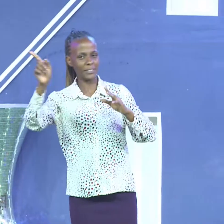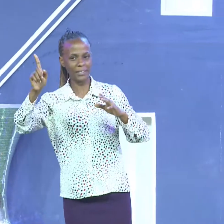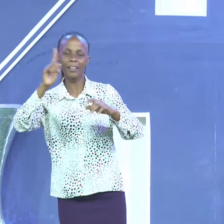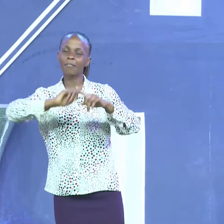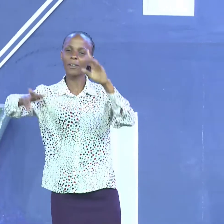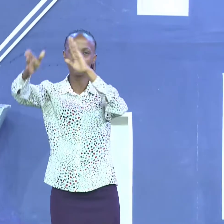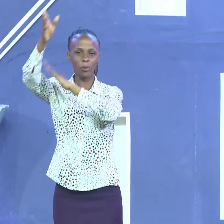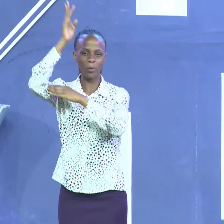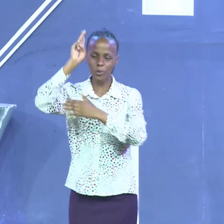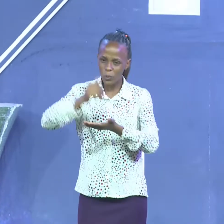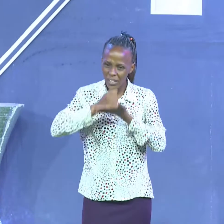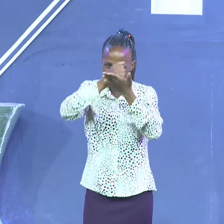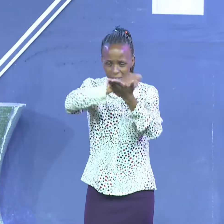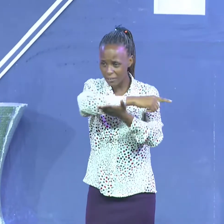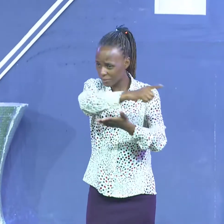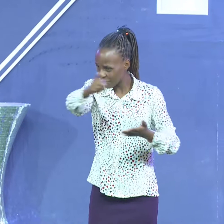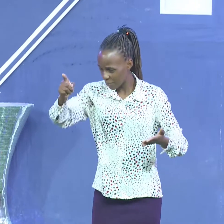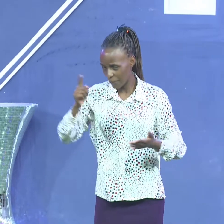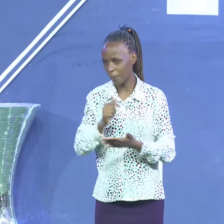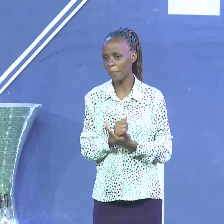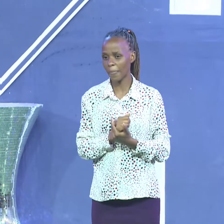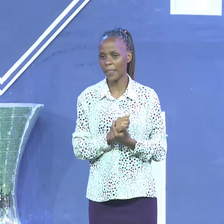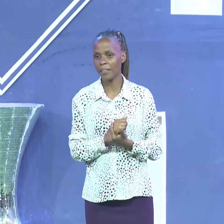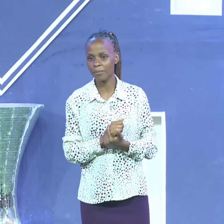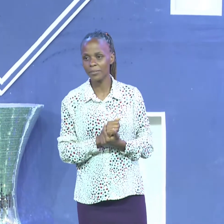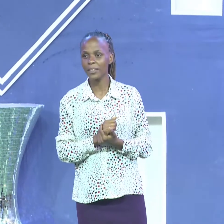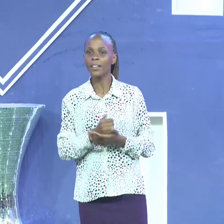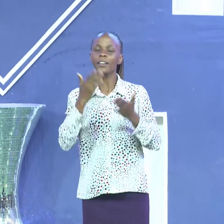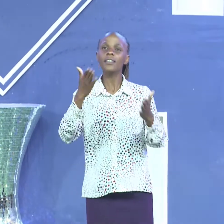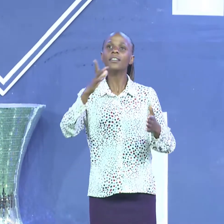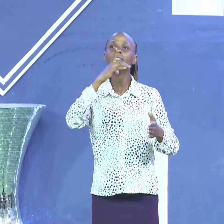refuses. But God is going to help you.